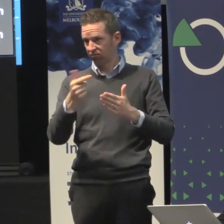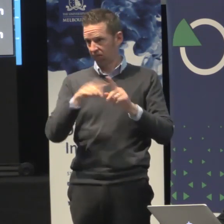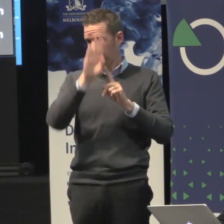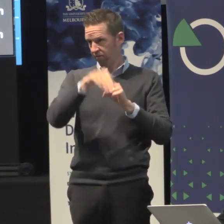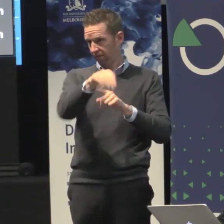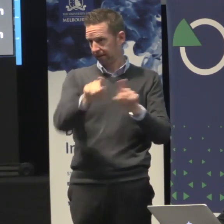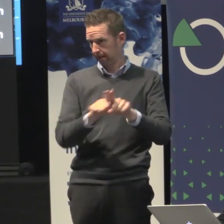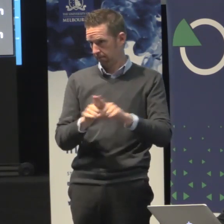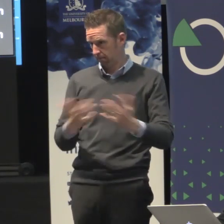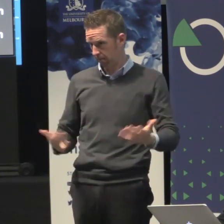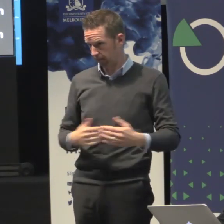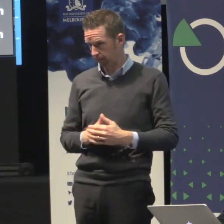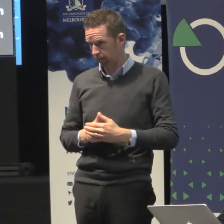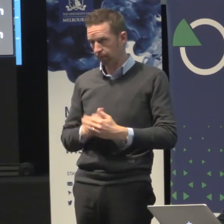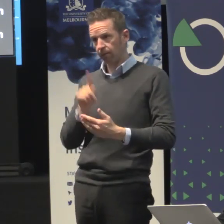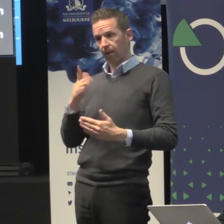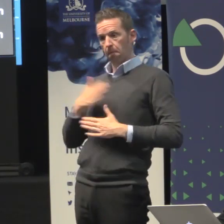From my personal experience,